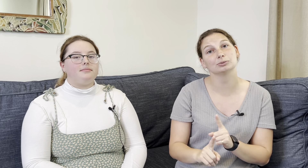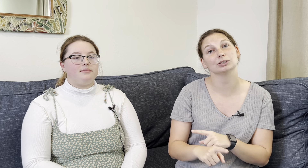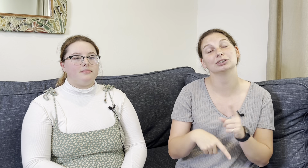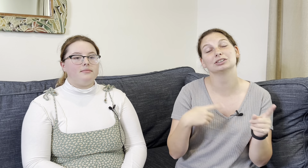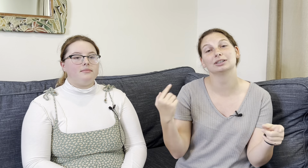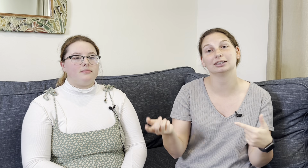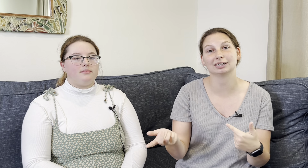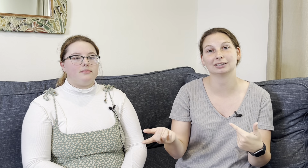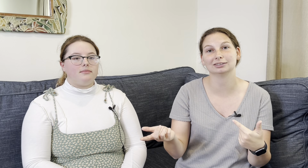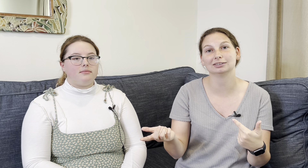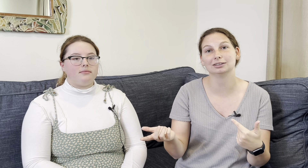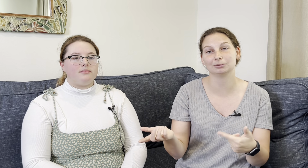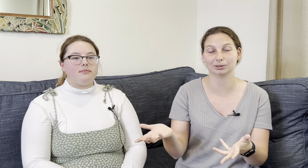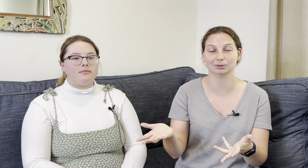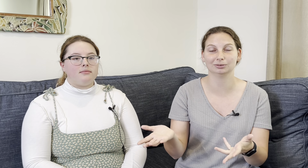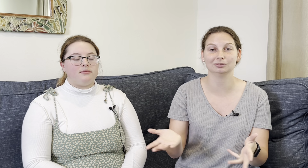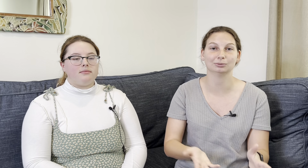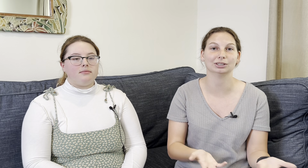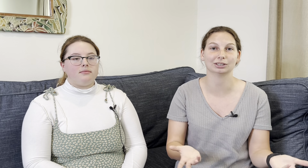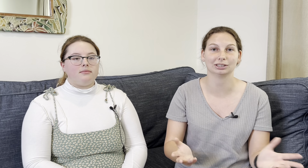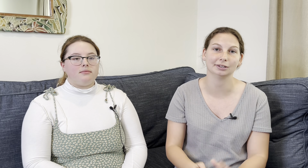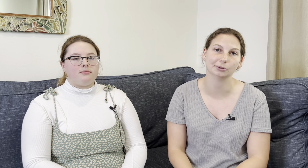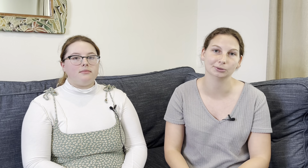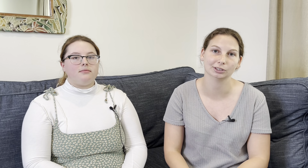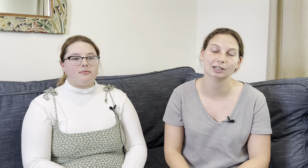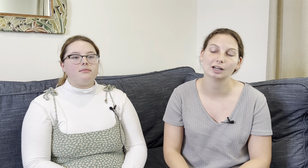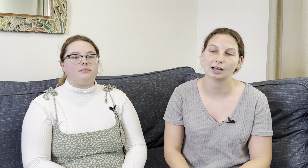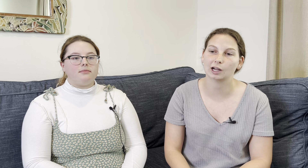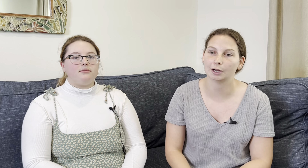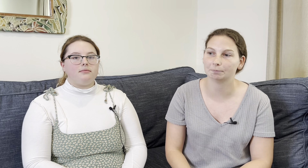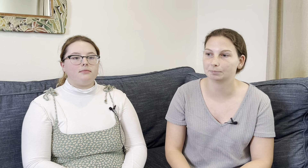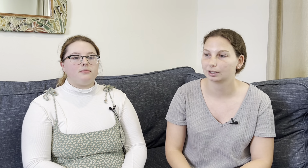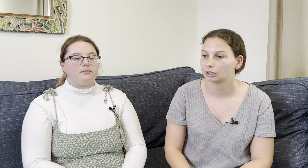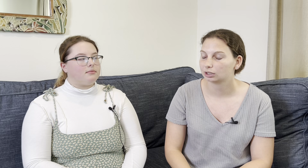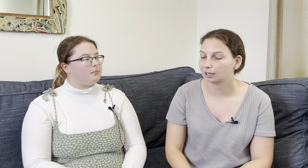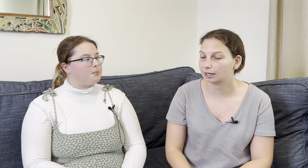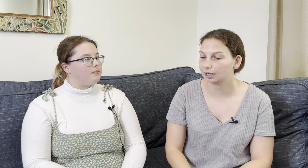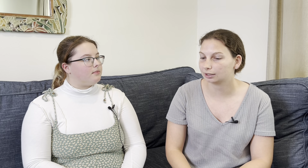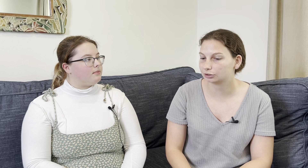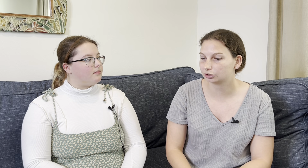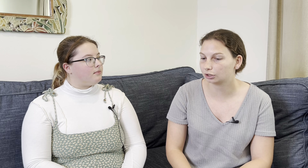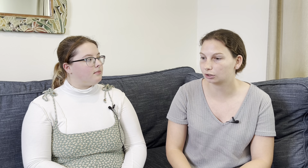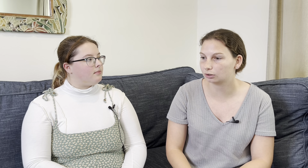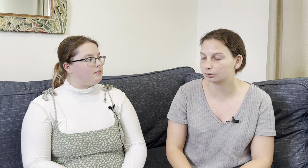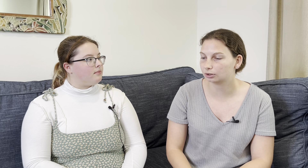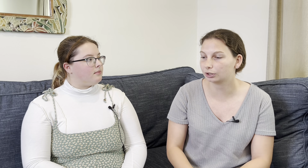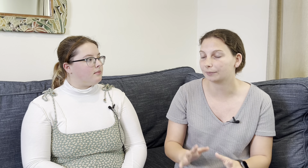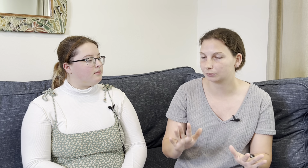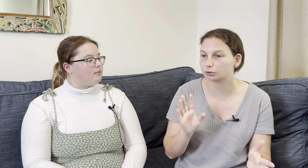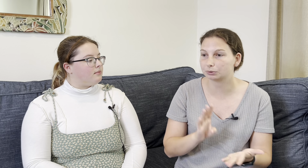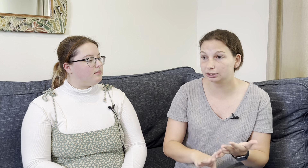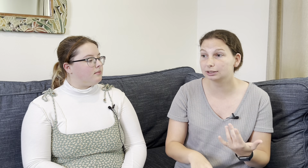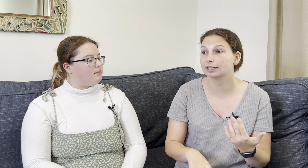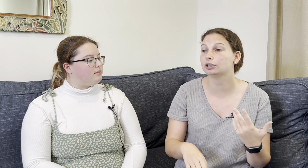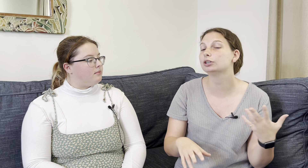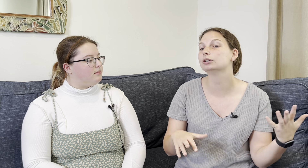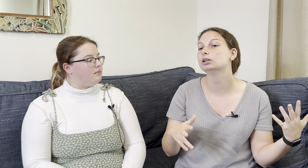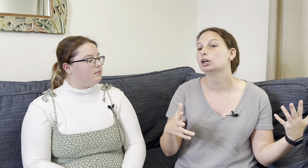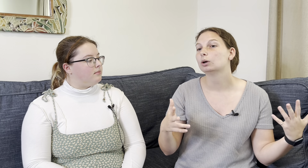words later down the road when they're getting older. And so, okay, so please and thank you.